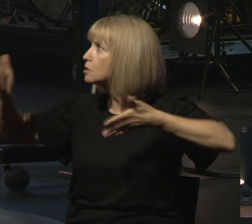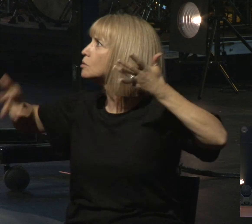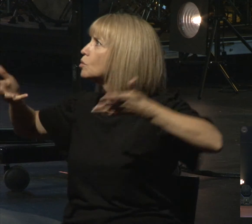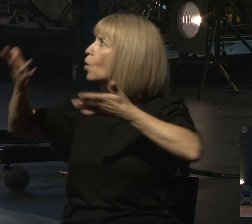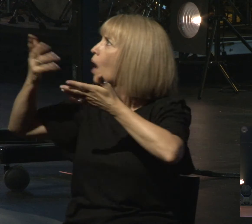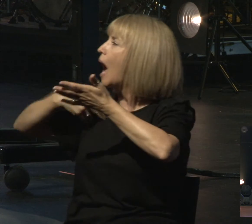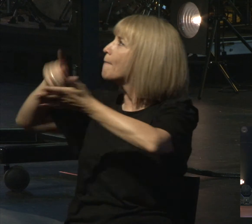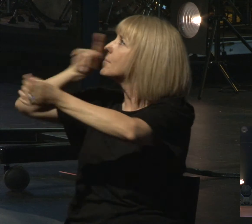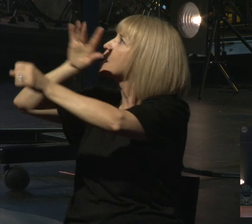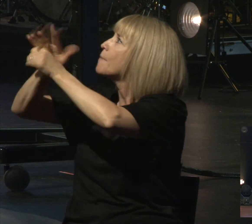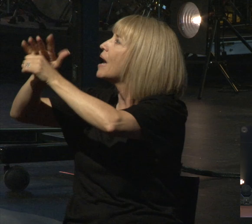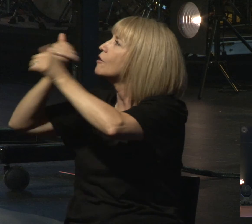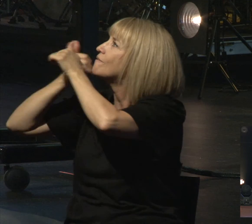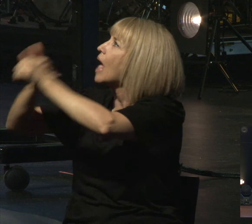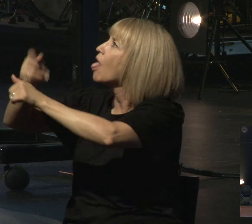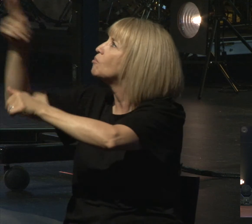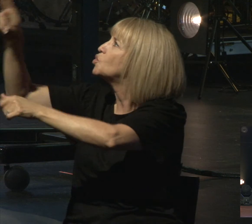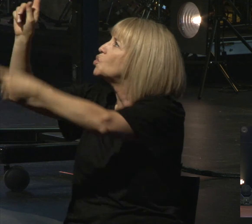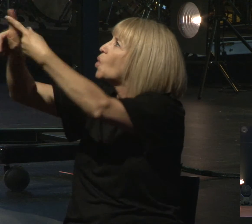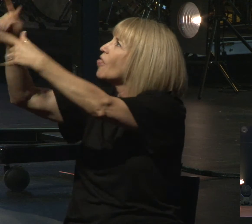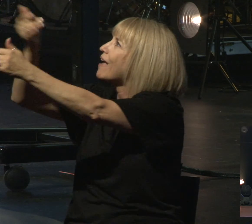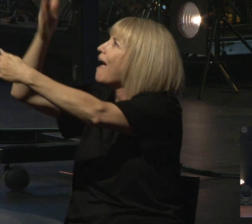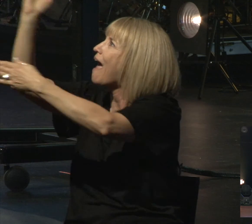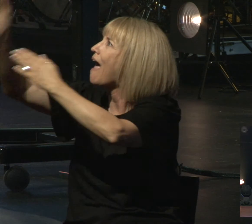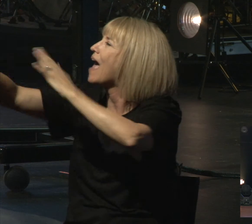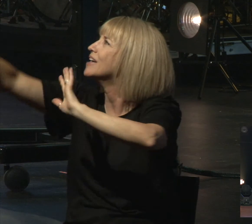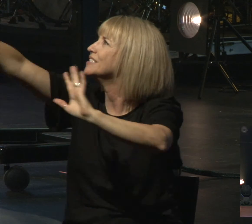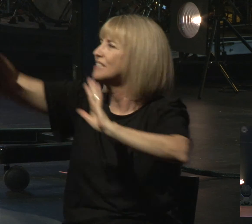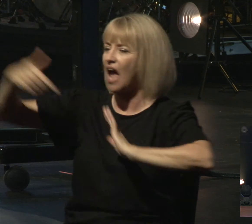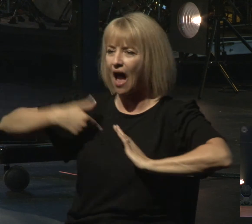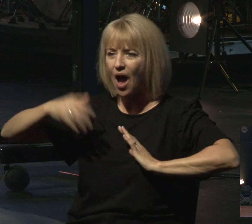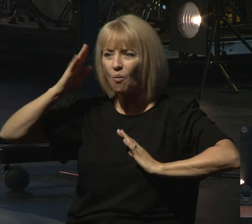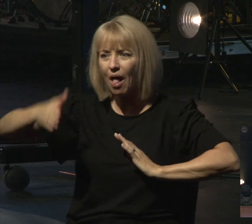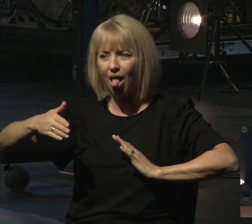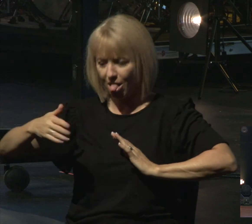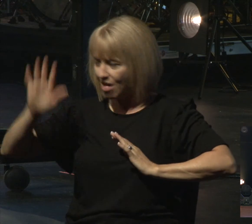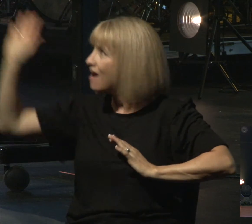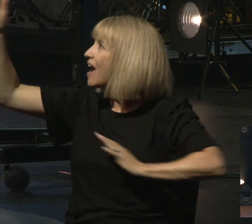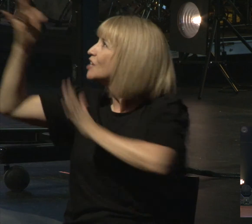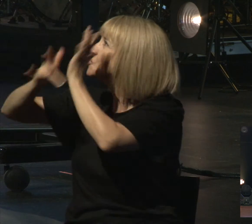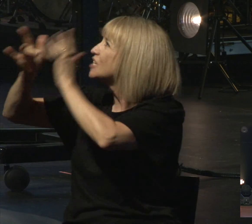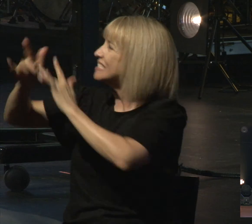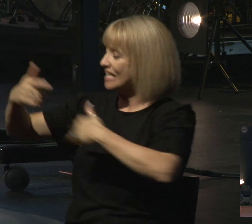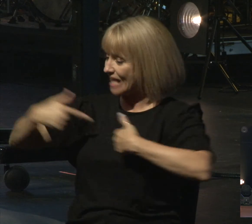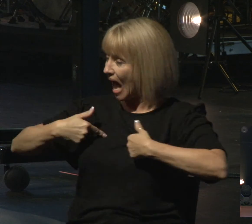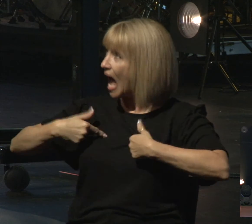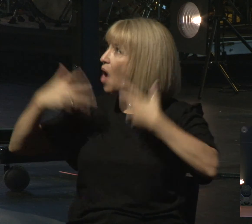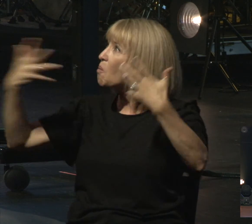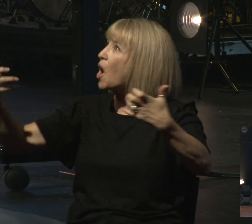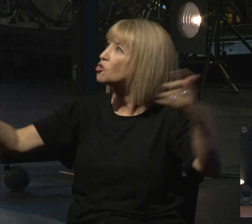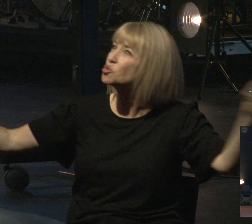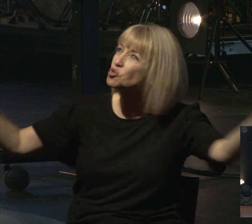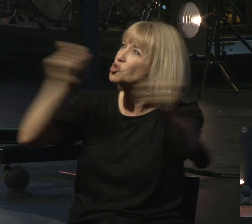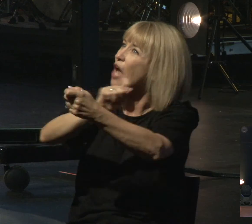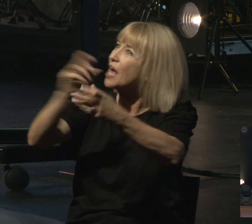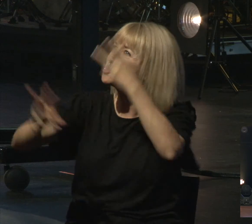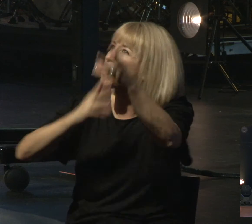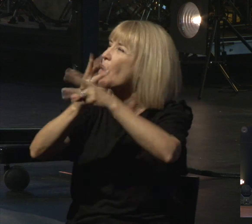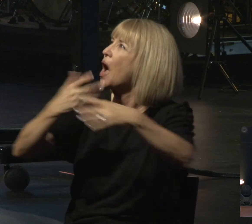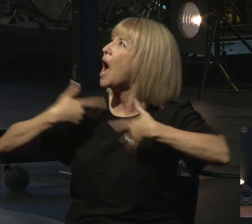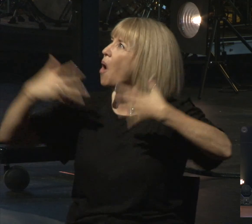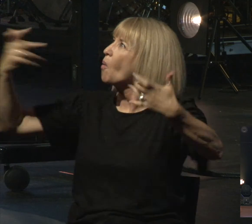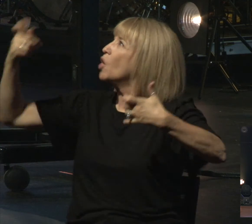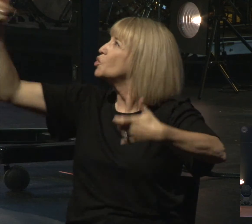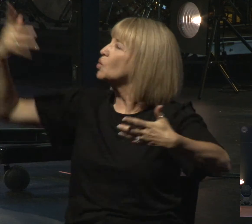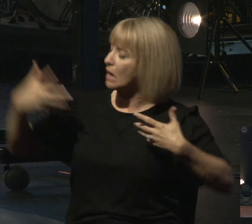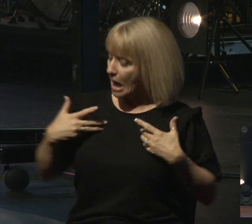commit to is not necessarily to making sacrifices, but we say, Jesus, I'm so committed to this world changing. I'm so committed to you healing